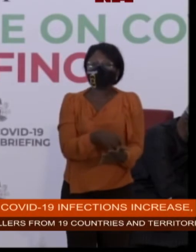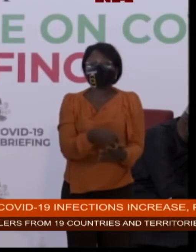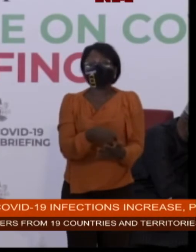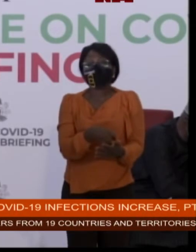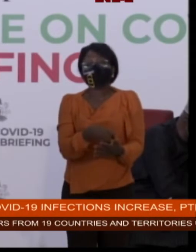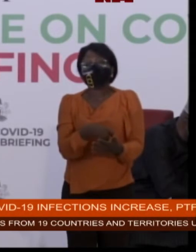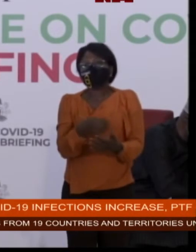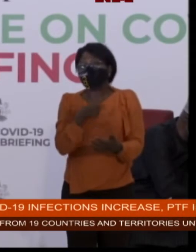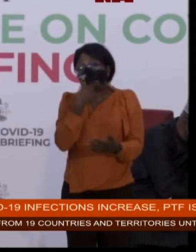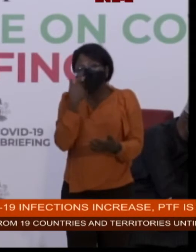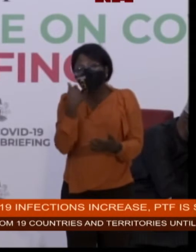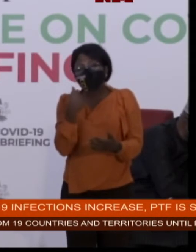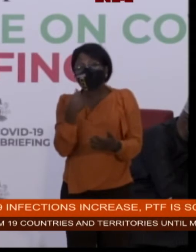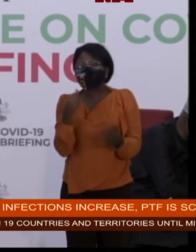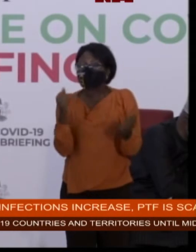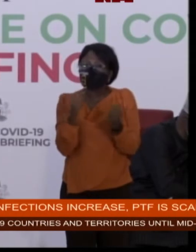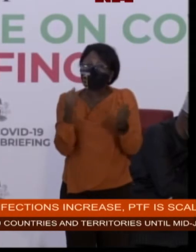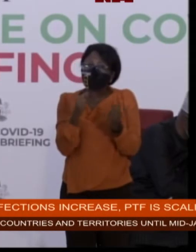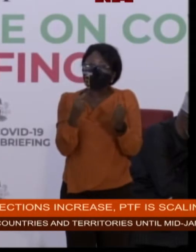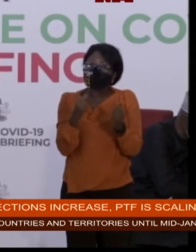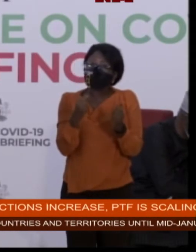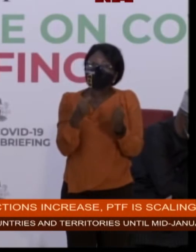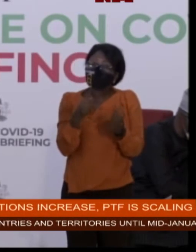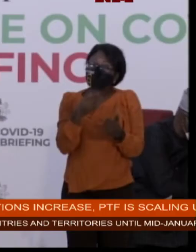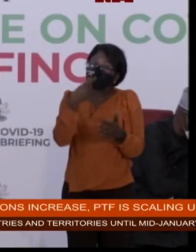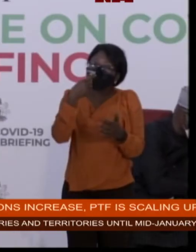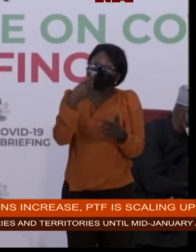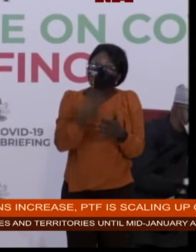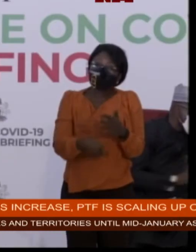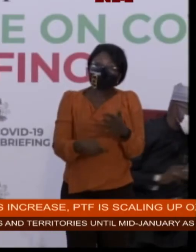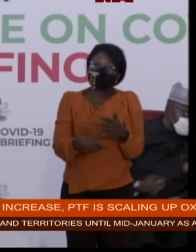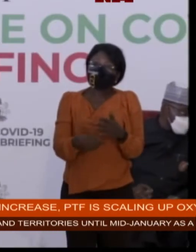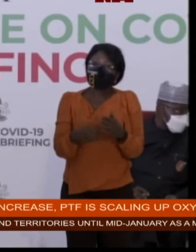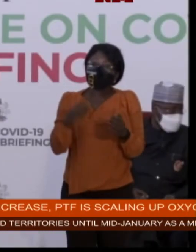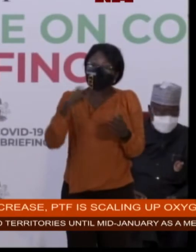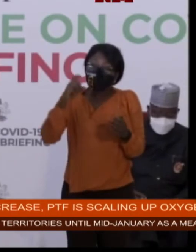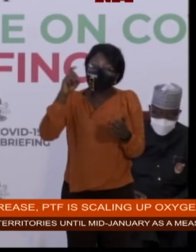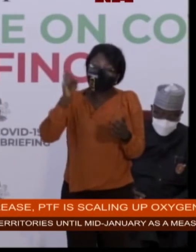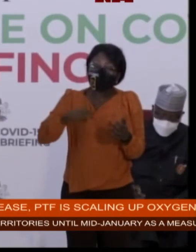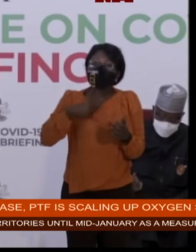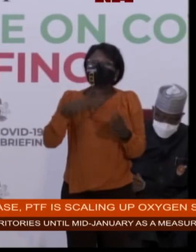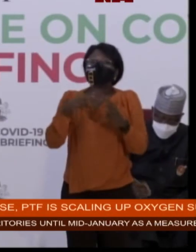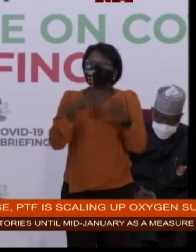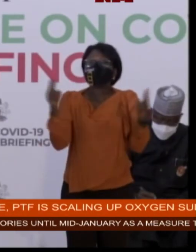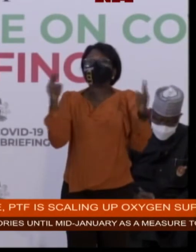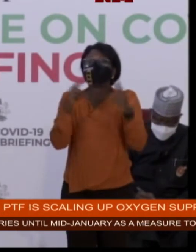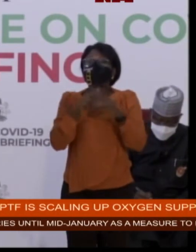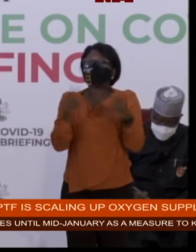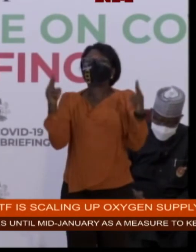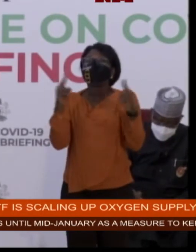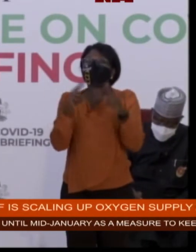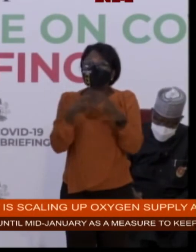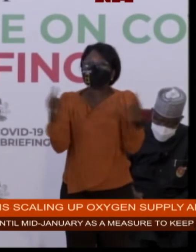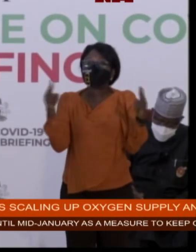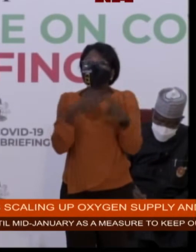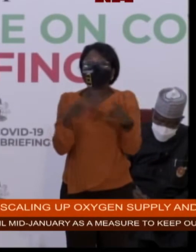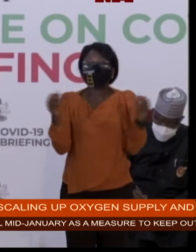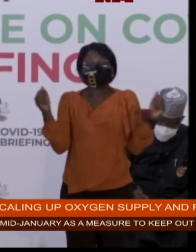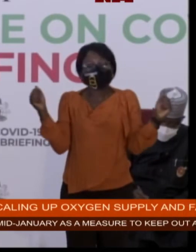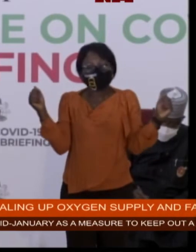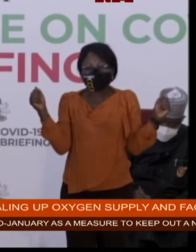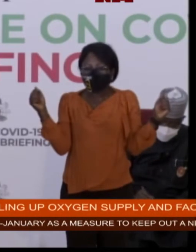20, minus 20, and some are the regular, when I say regular, they are